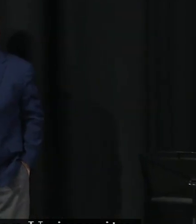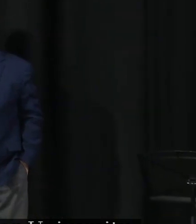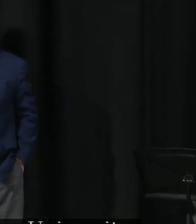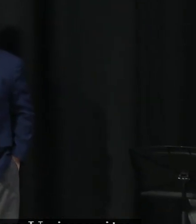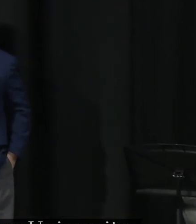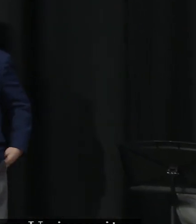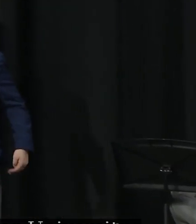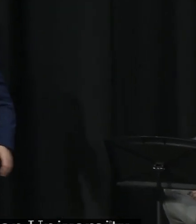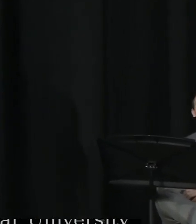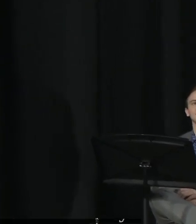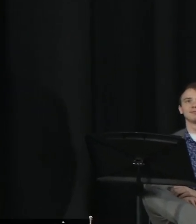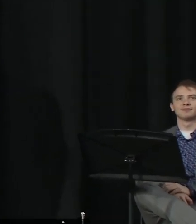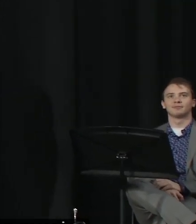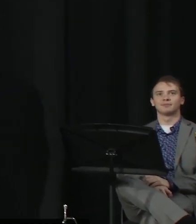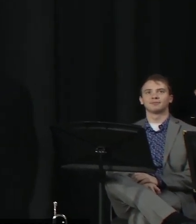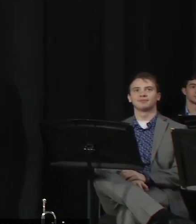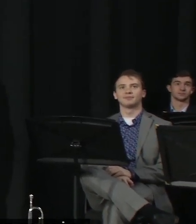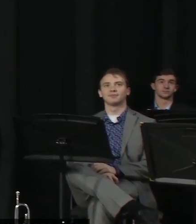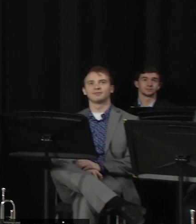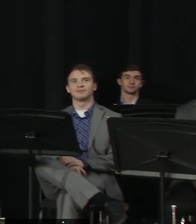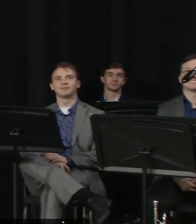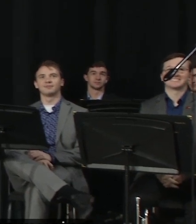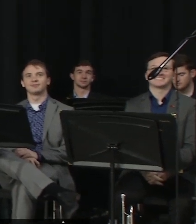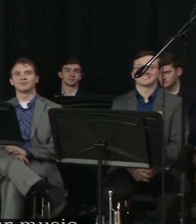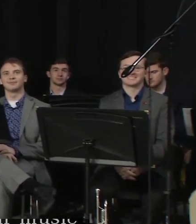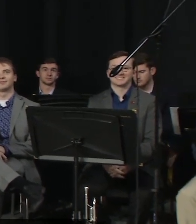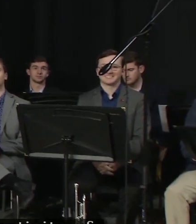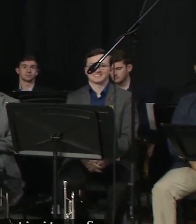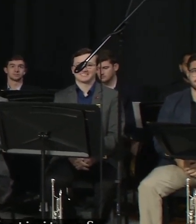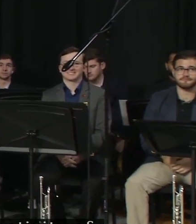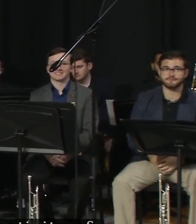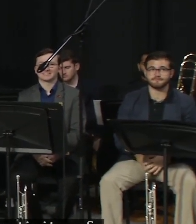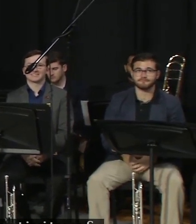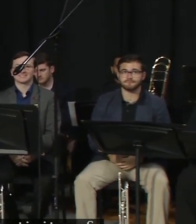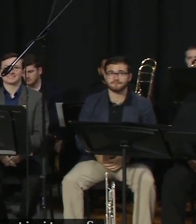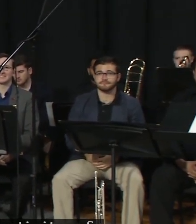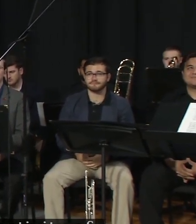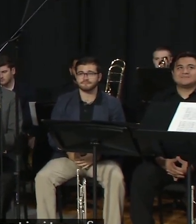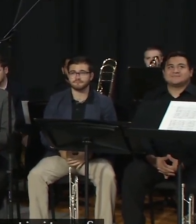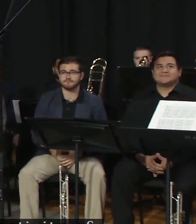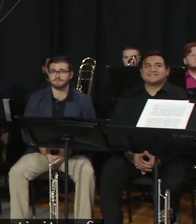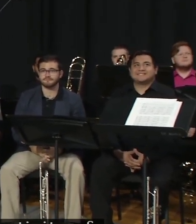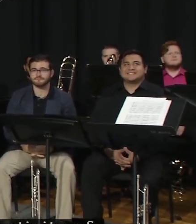Your music greatly adds to the festivities of this special occasion.